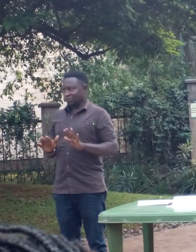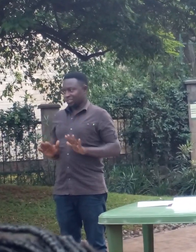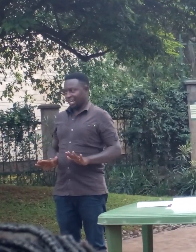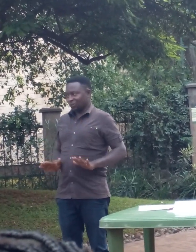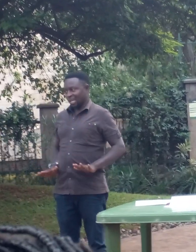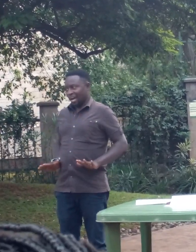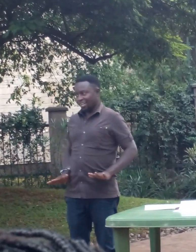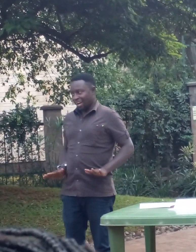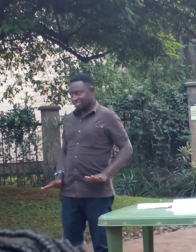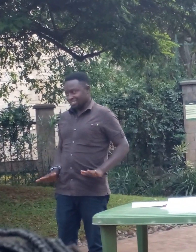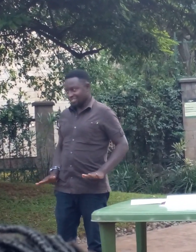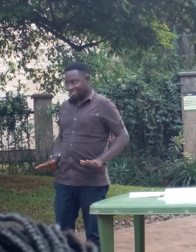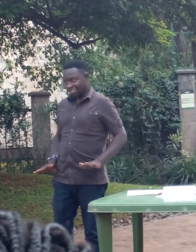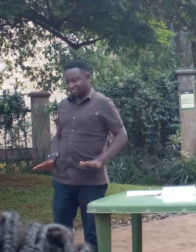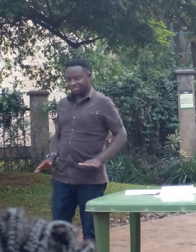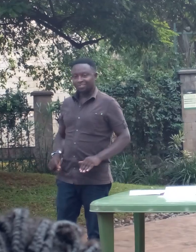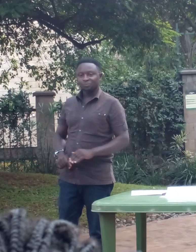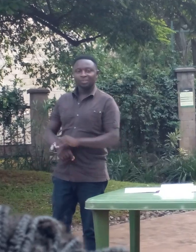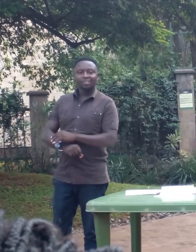Bishop, calm down.